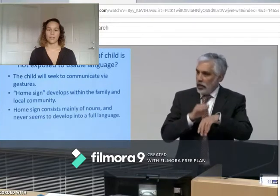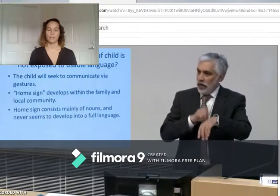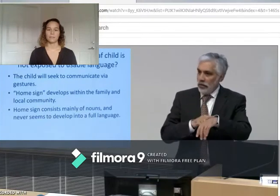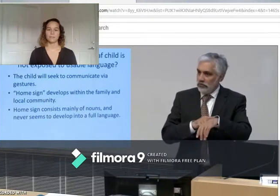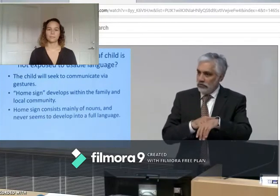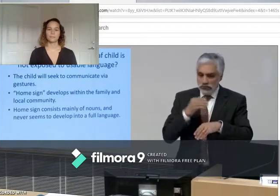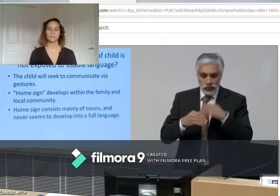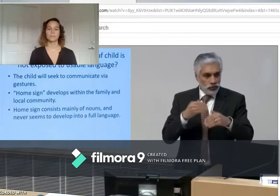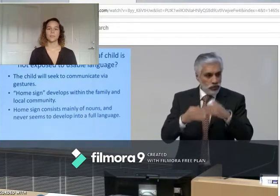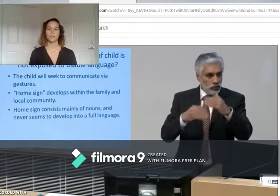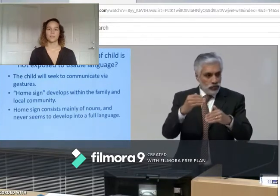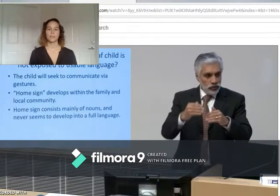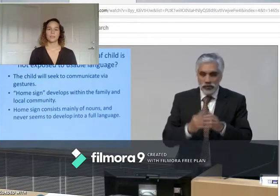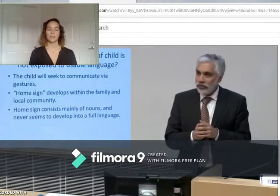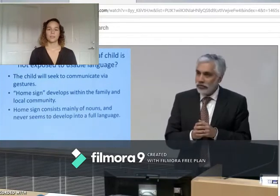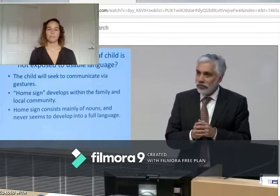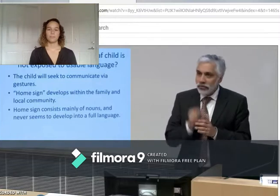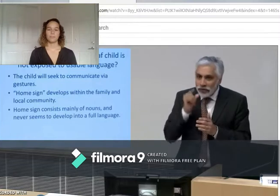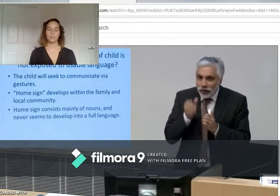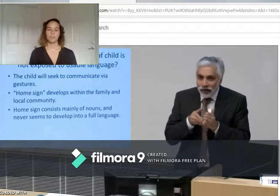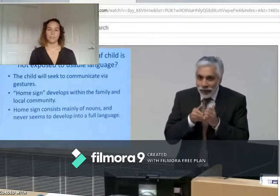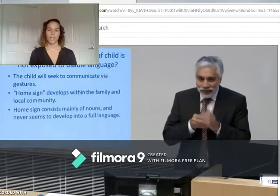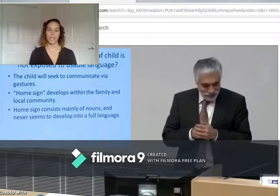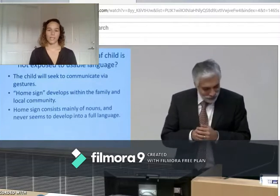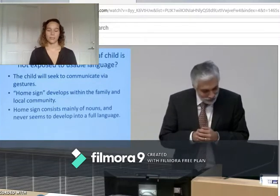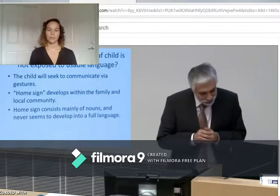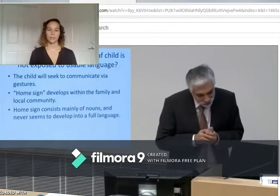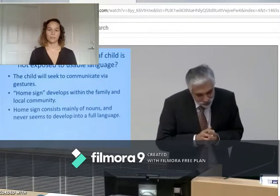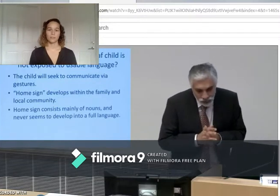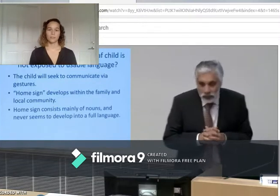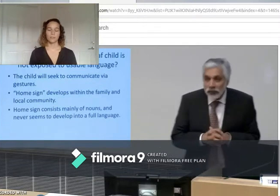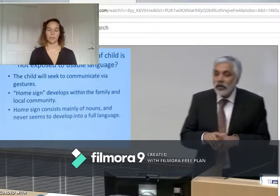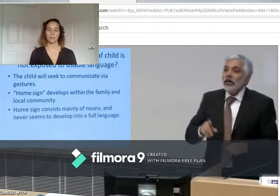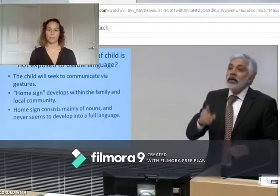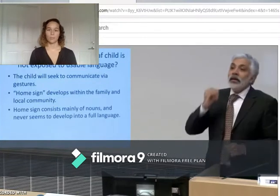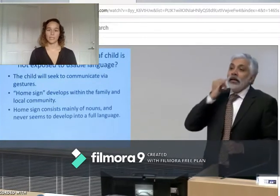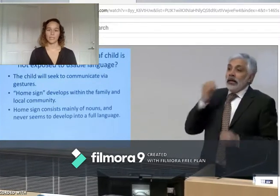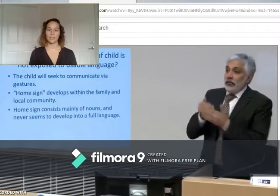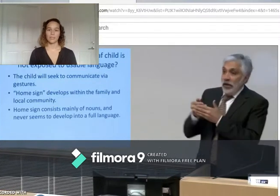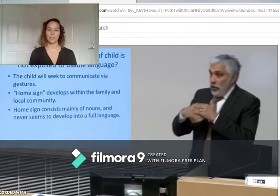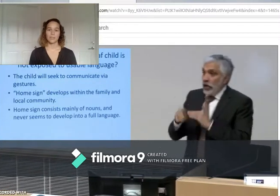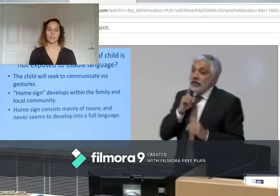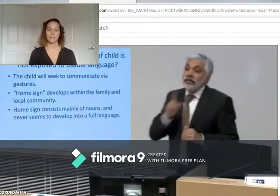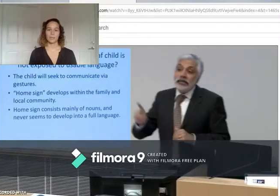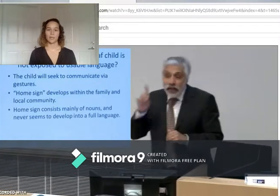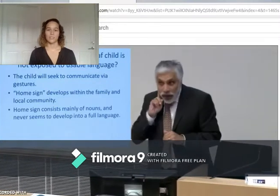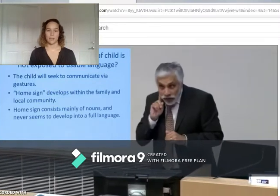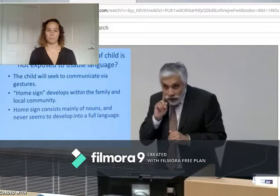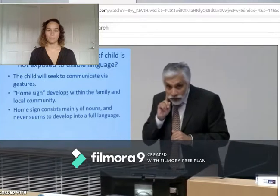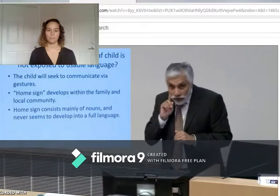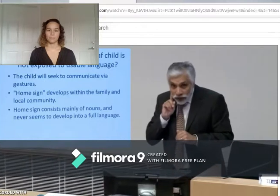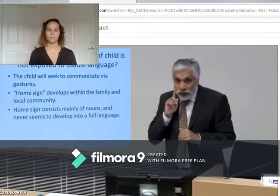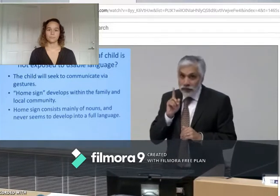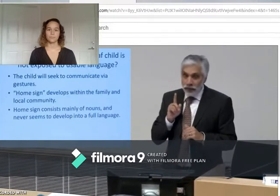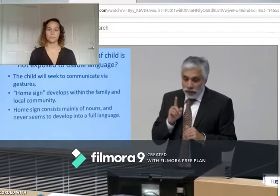For a blind baby, if you give them aid to develop their mobility, they develop on